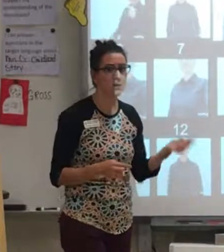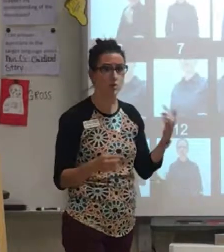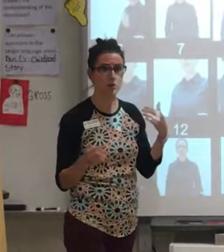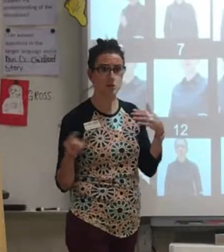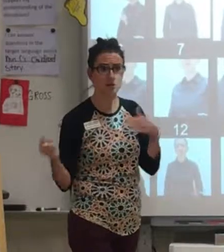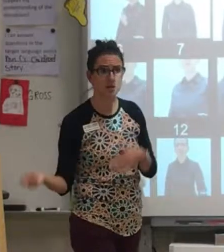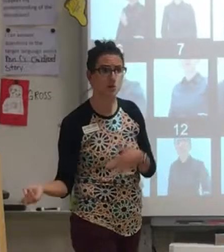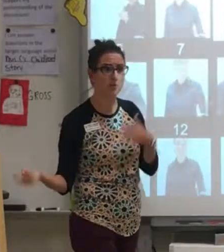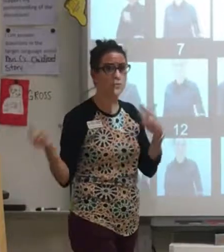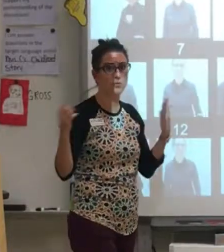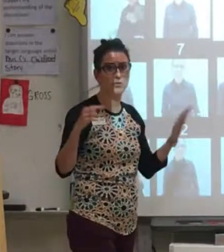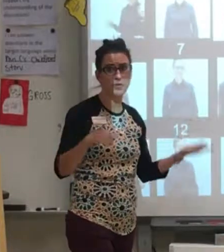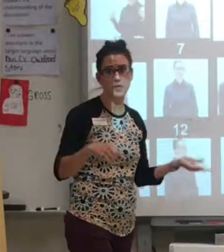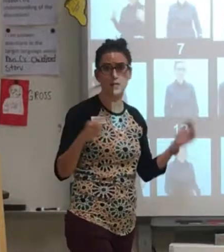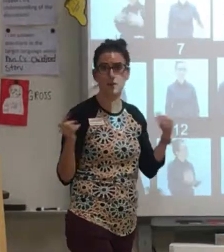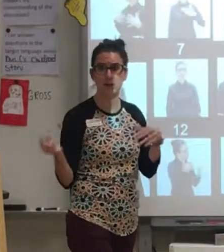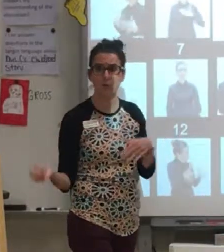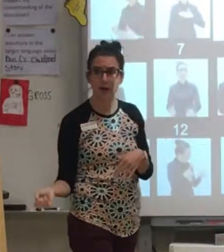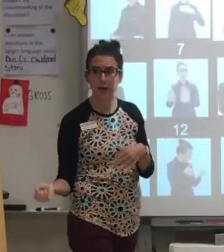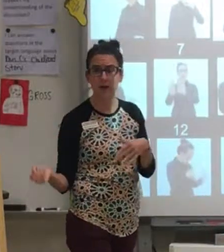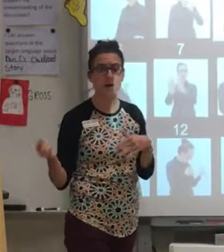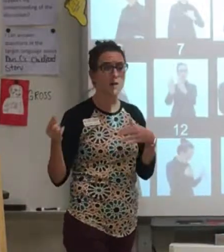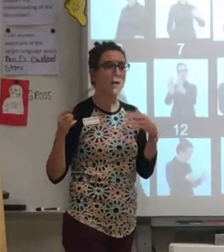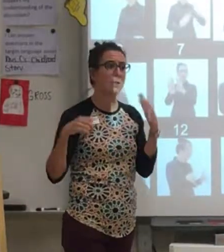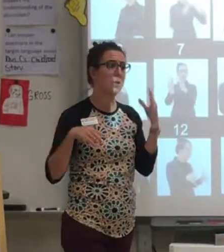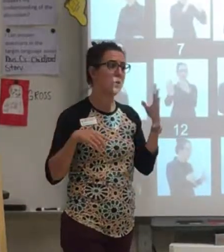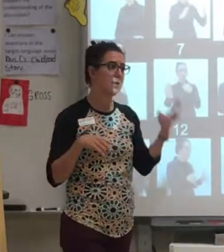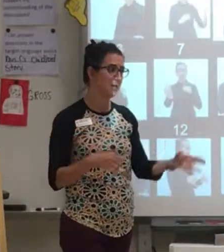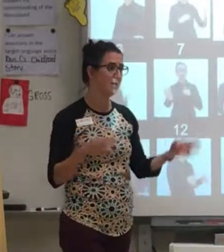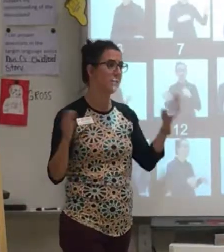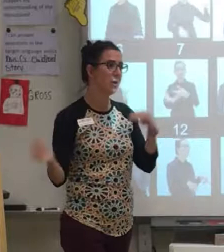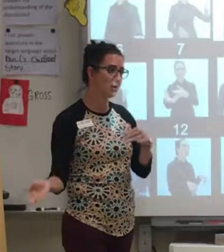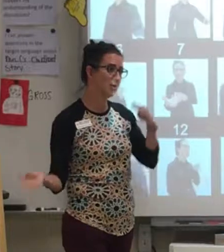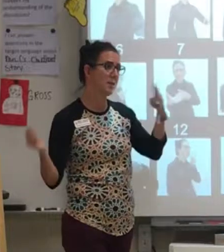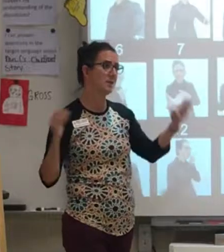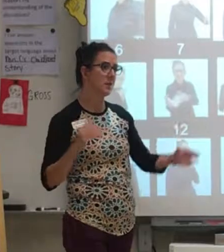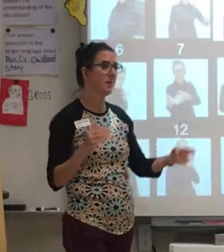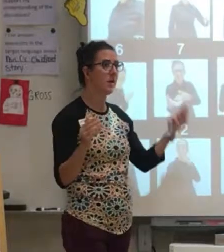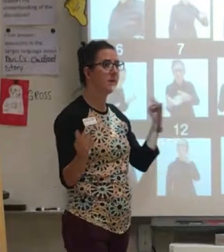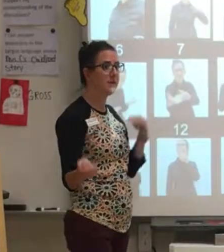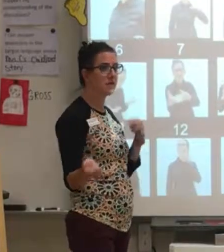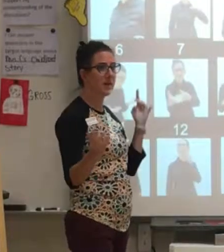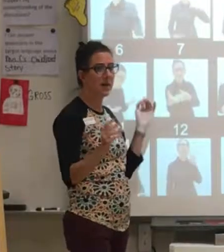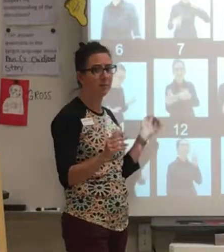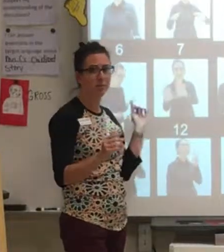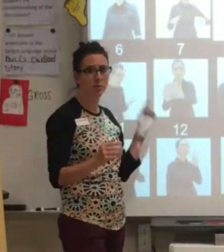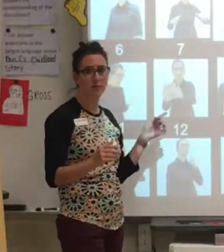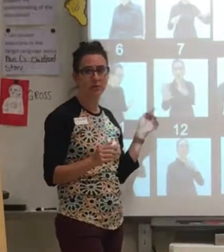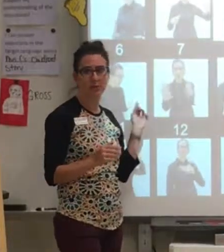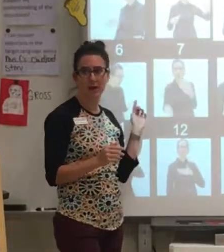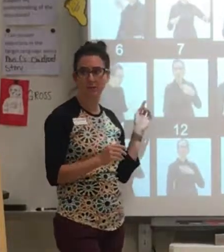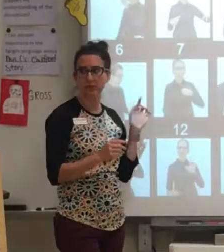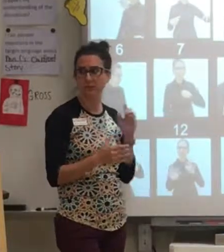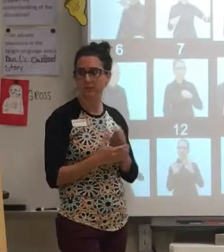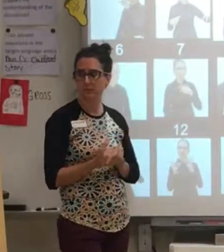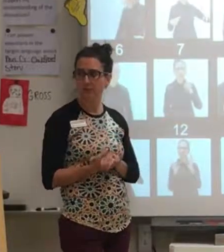you can discuss which one you think need to go where, but a different person needs to come up each time to move them around.